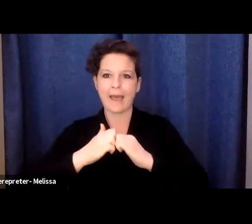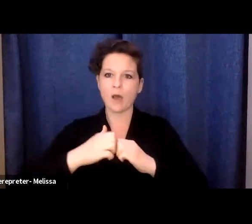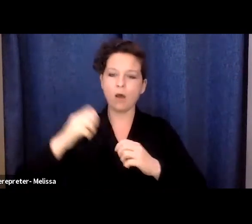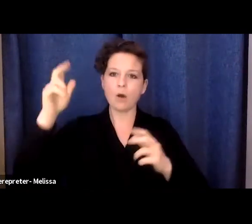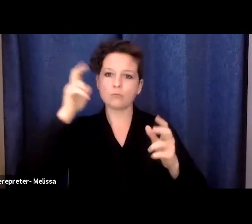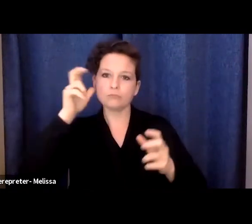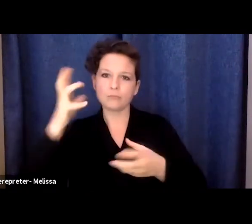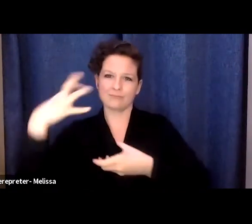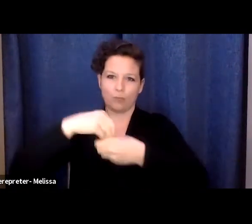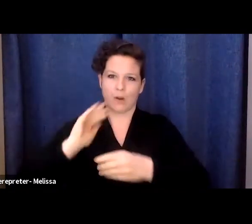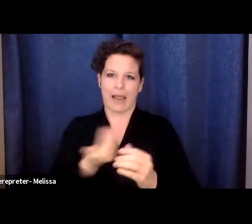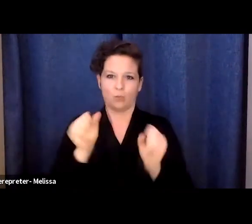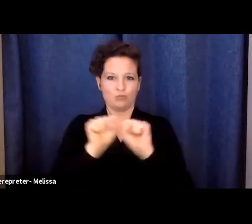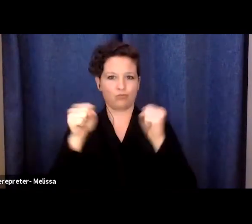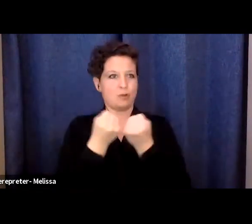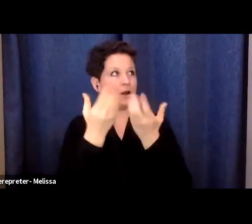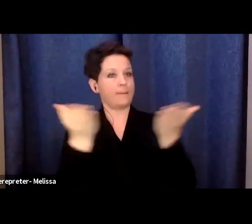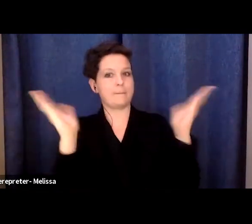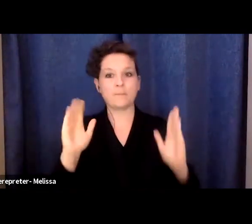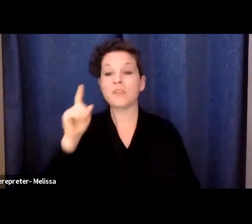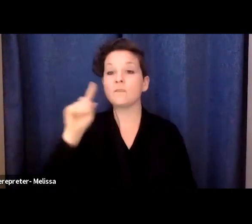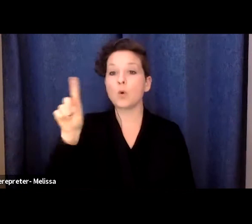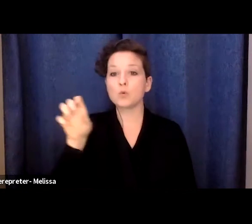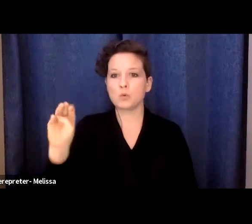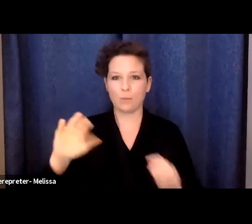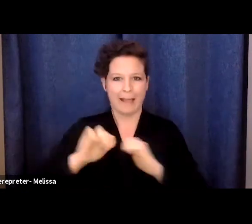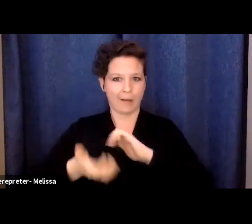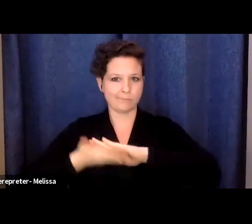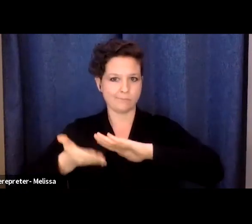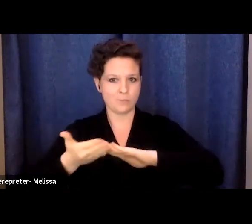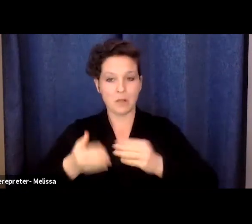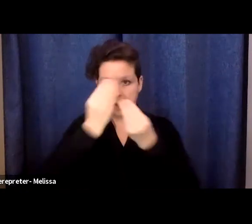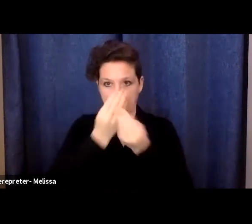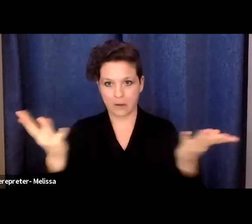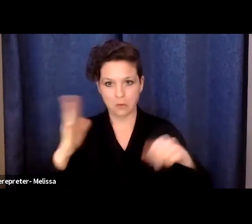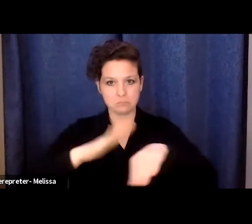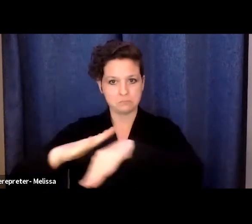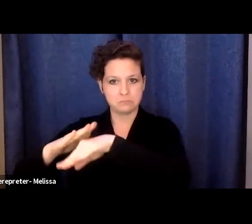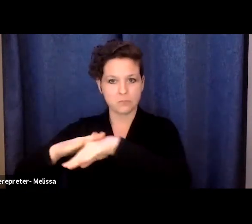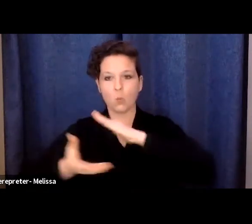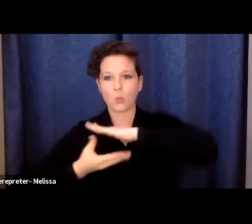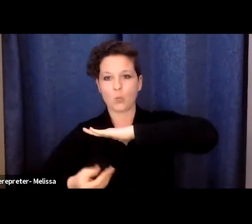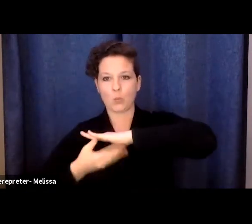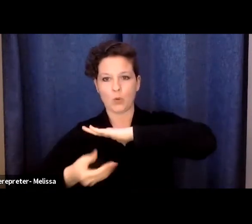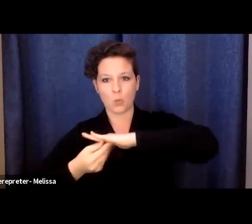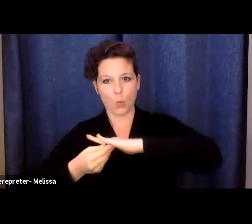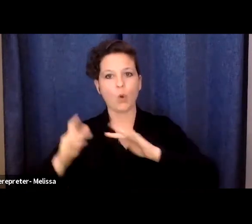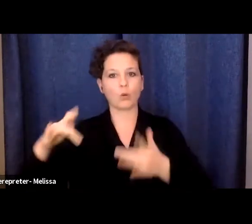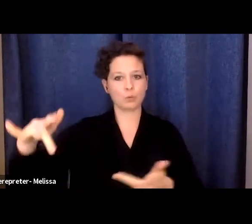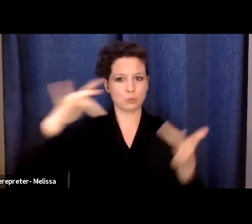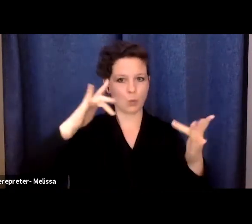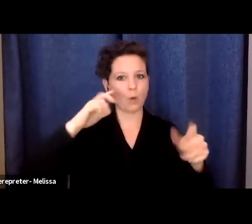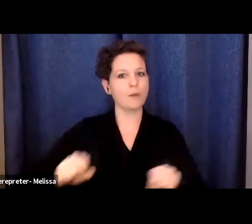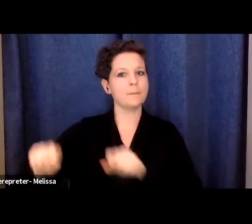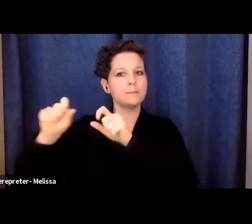Just to go over a little bit of Zoom housekeeping, we are recording the tour and we'll share that on our YouTube channel for those who aren't able